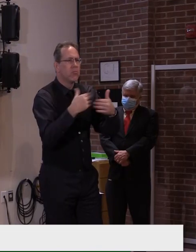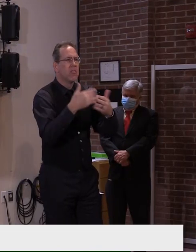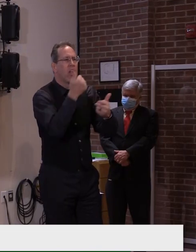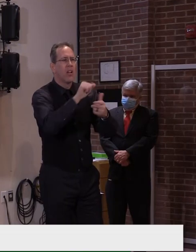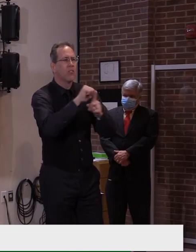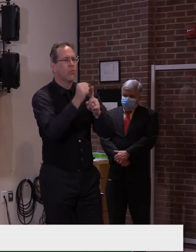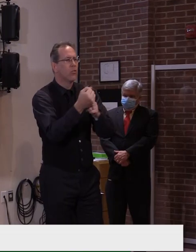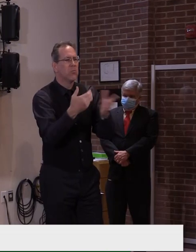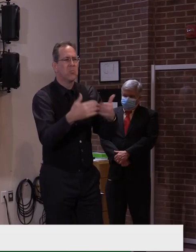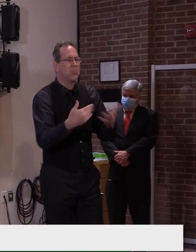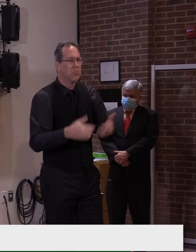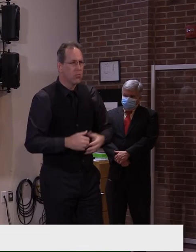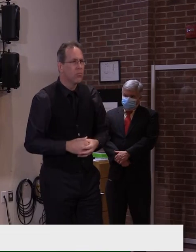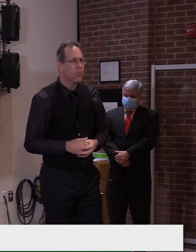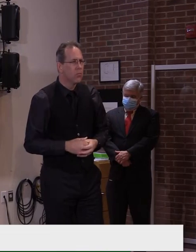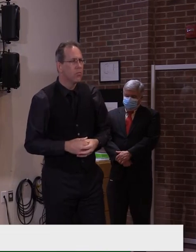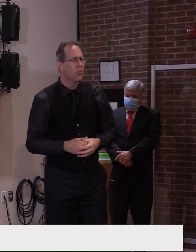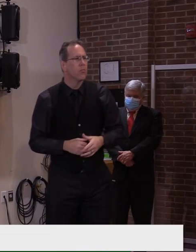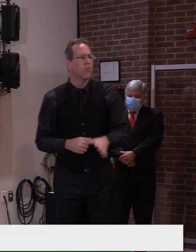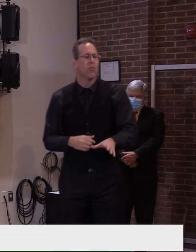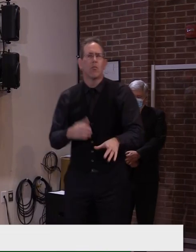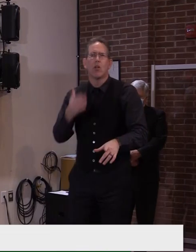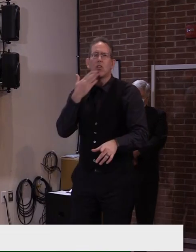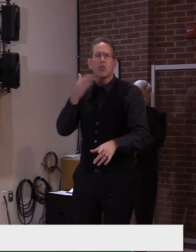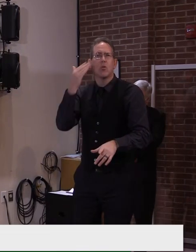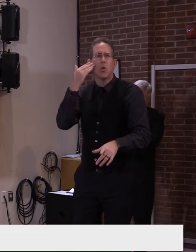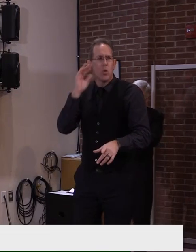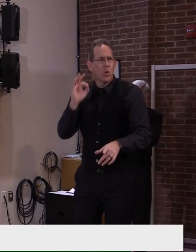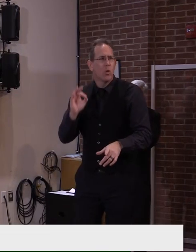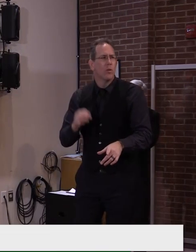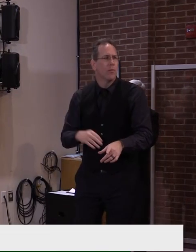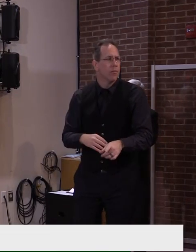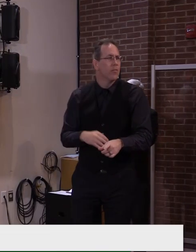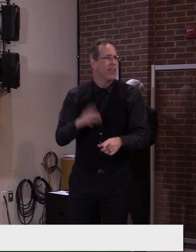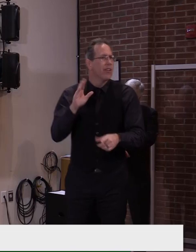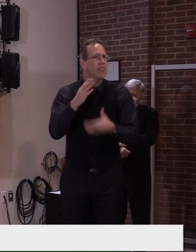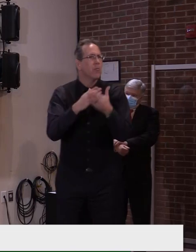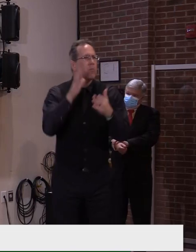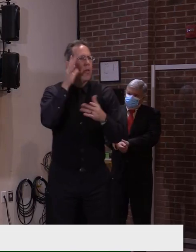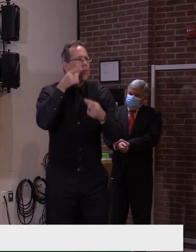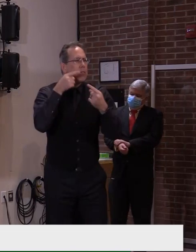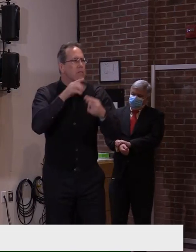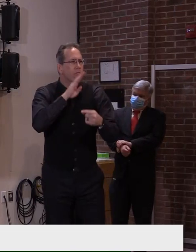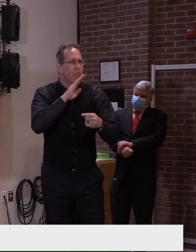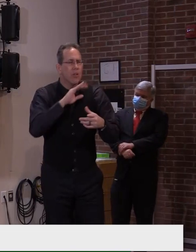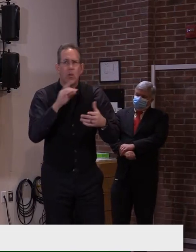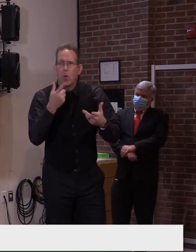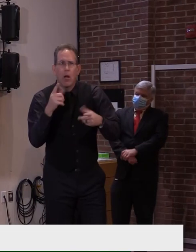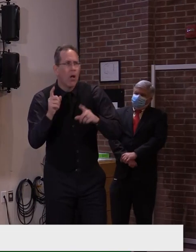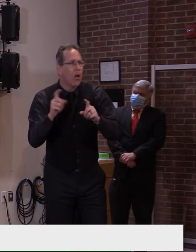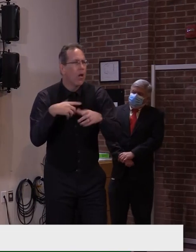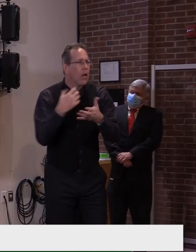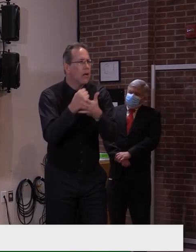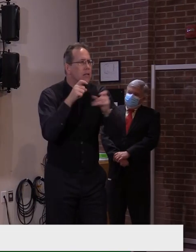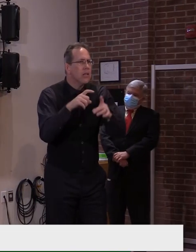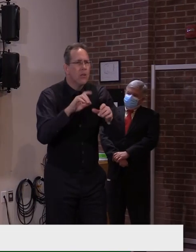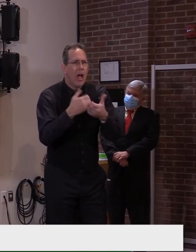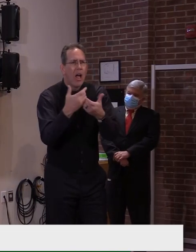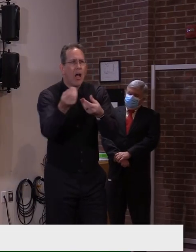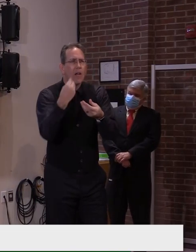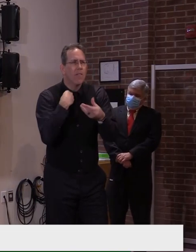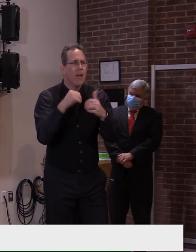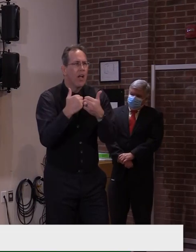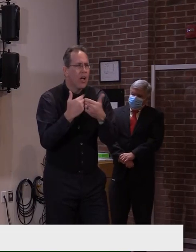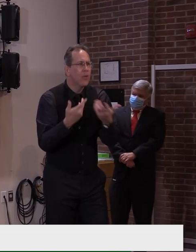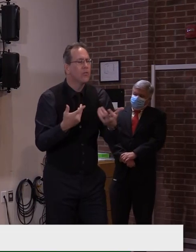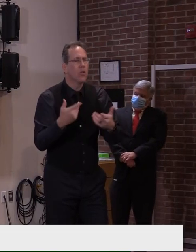That would be great, because I know that's been a real frustration for some families who feel like they need the test and they haven't been available, and that would have made a difference for them. So I'm sure that's